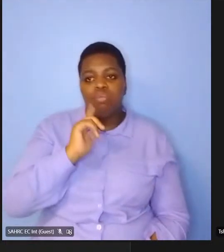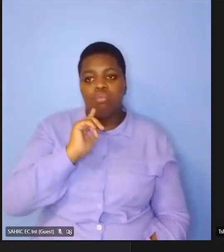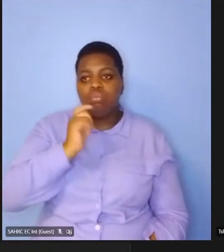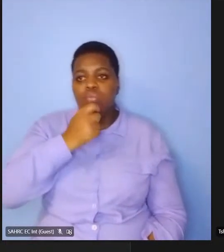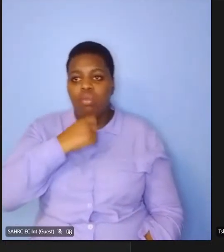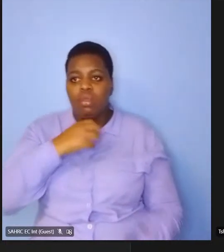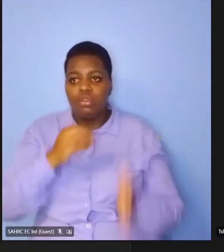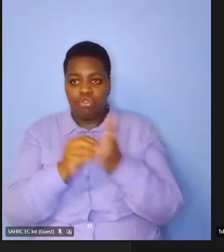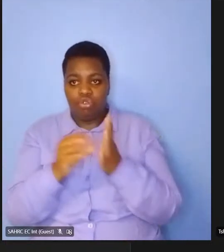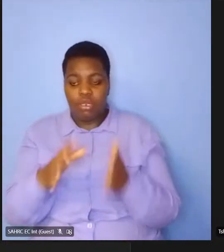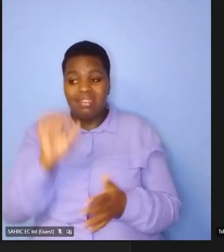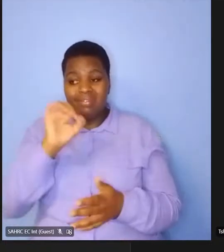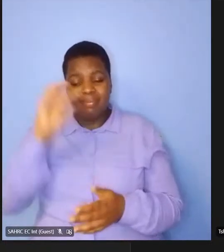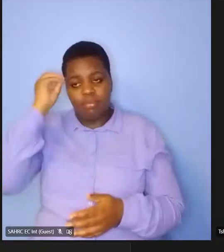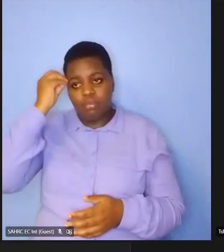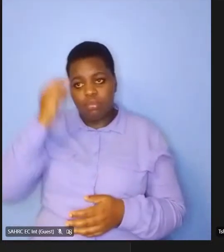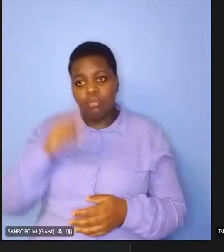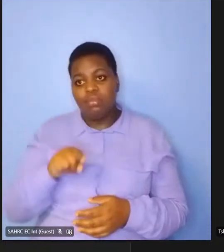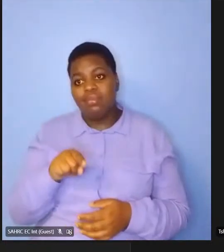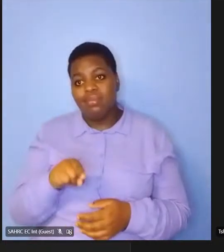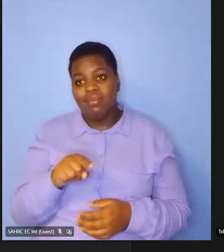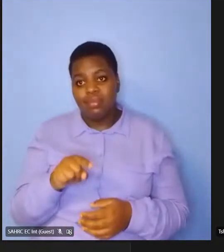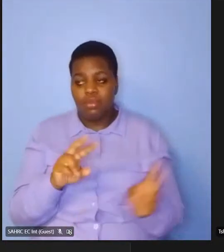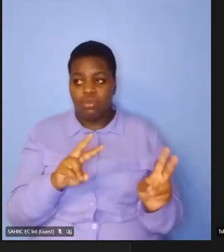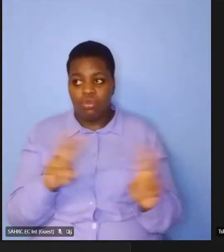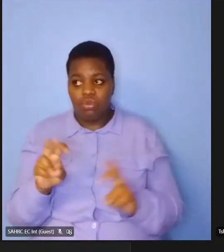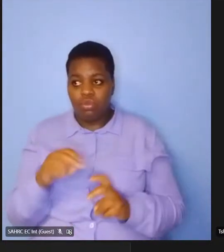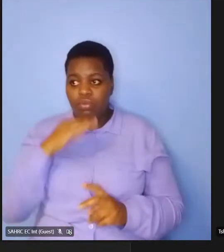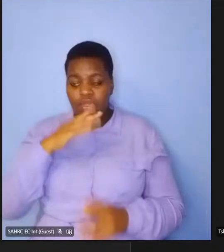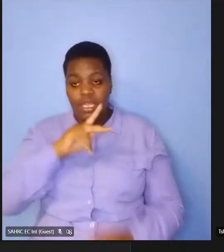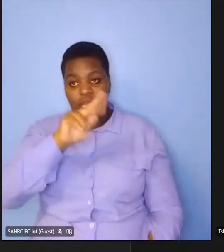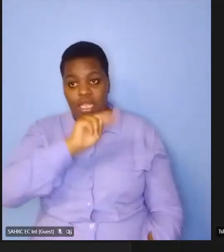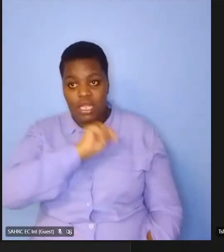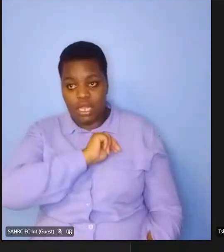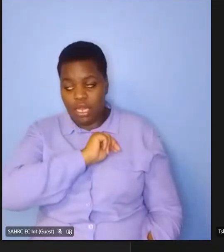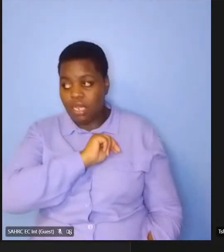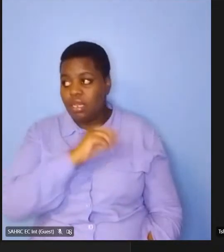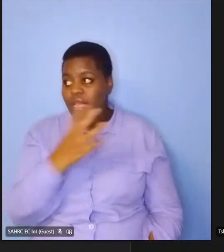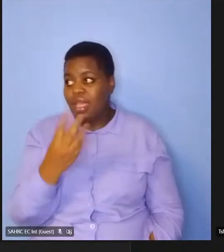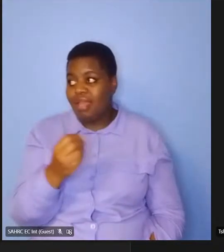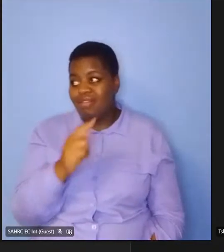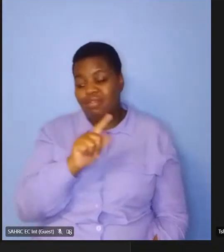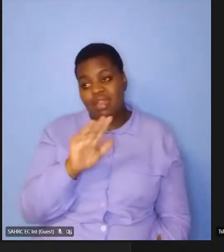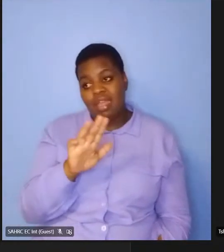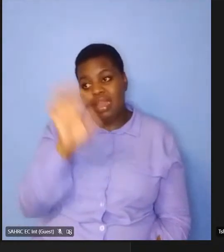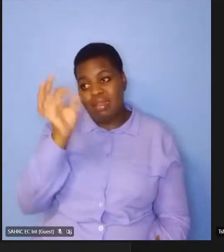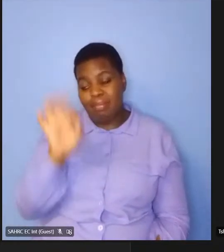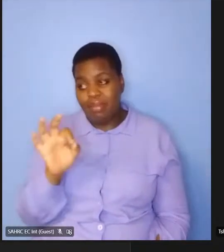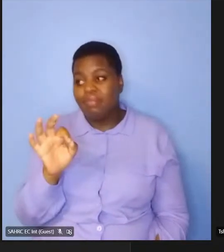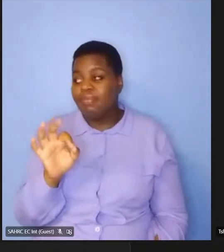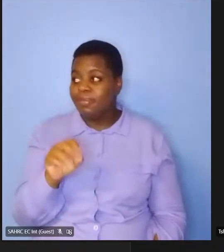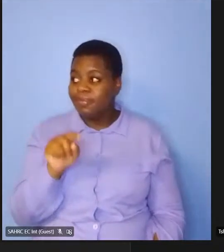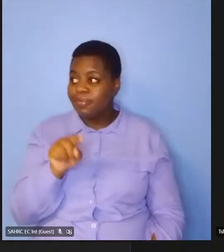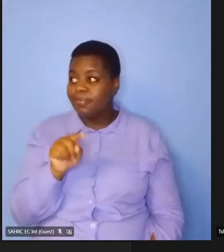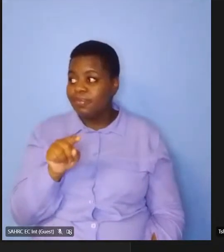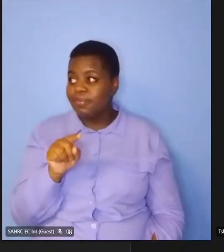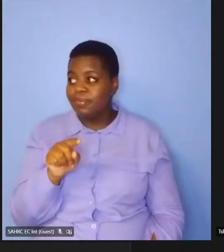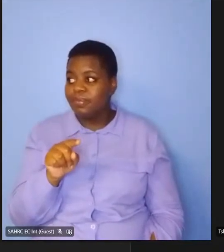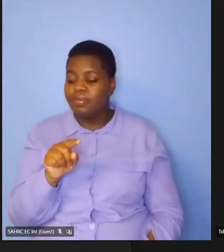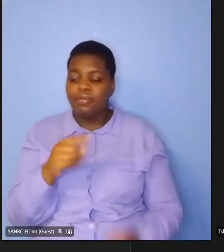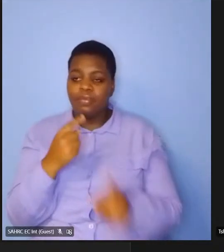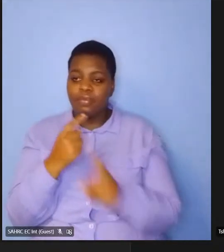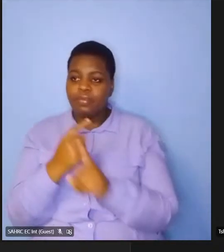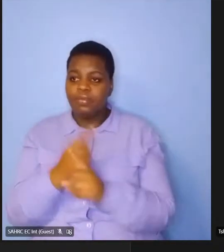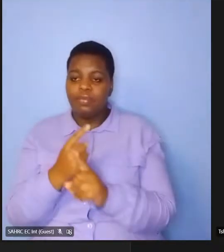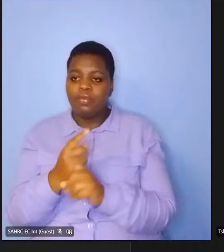And interestingly, for this inquiry, these were KwaZulu-Natal, which had 79% of respondents